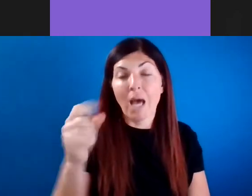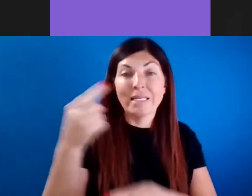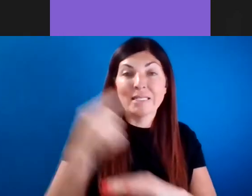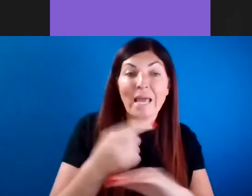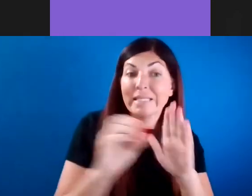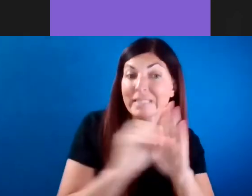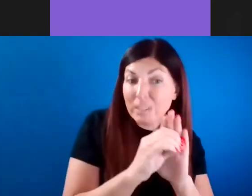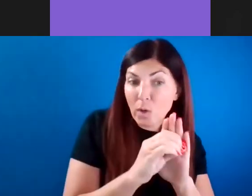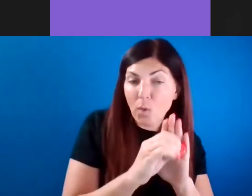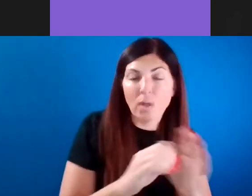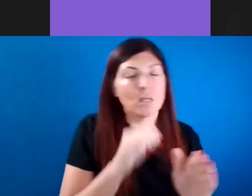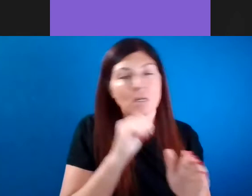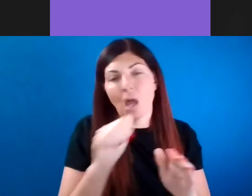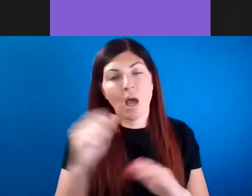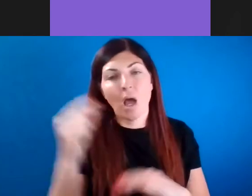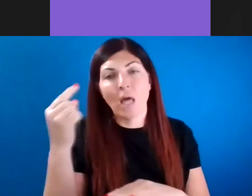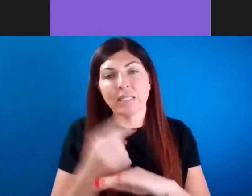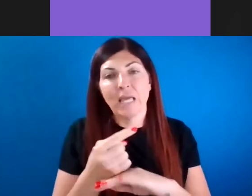on day